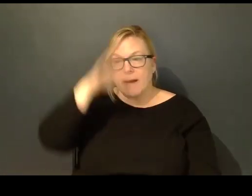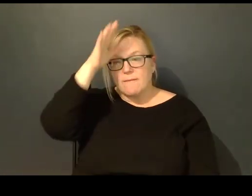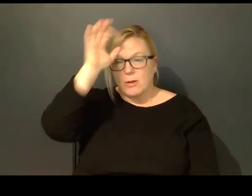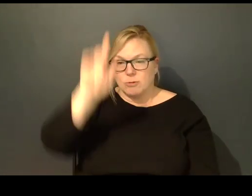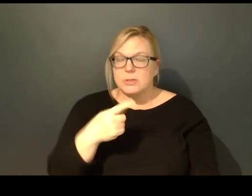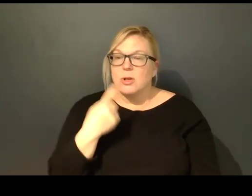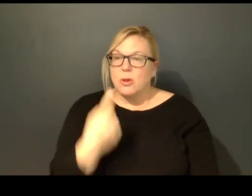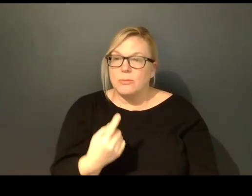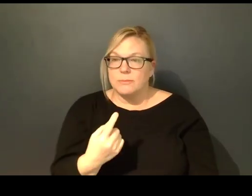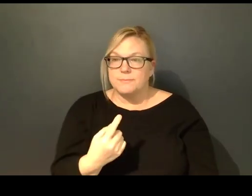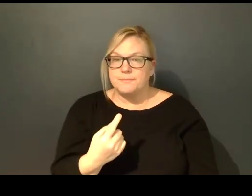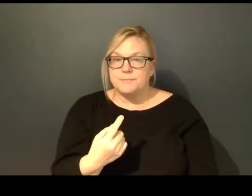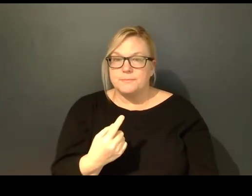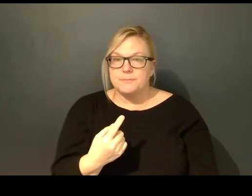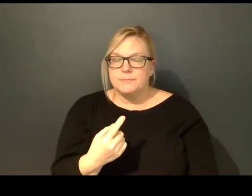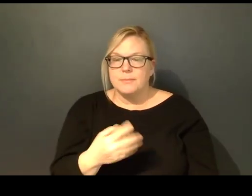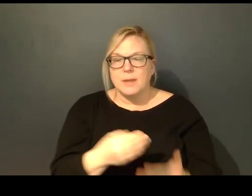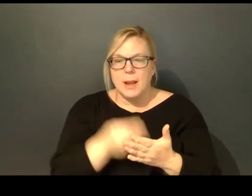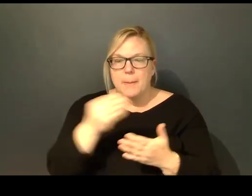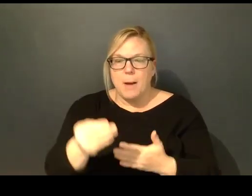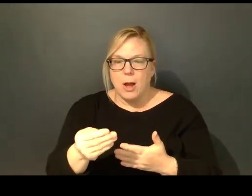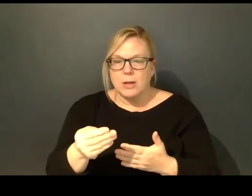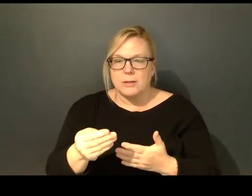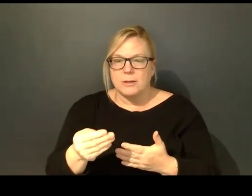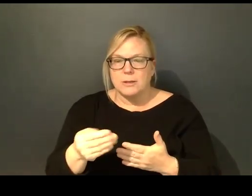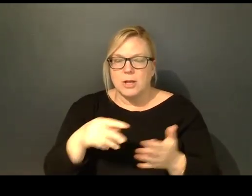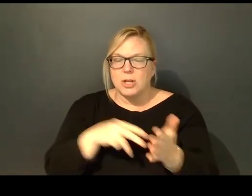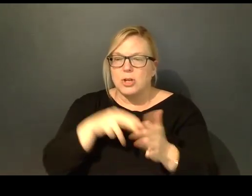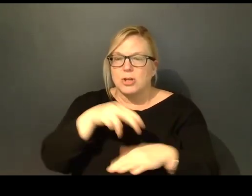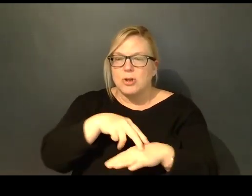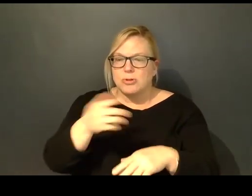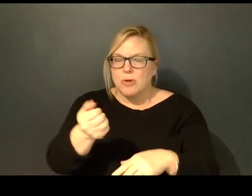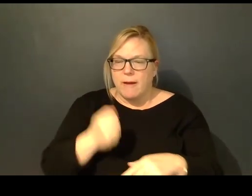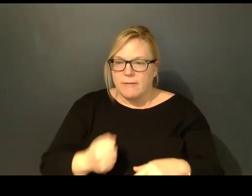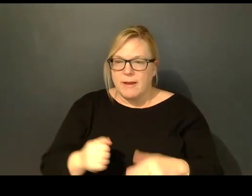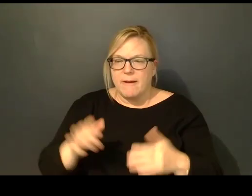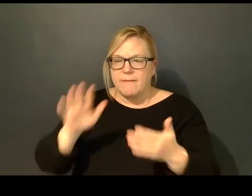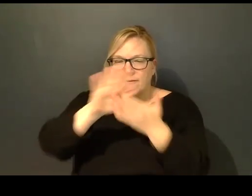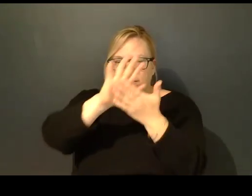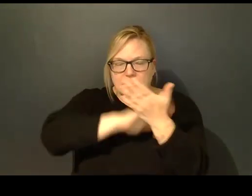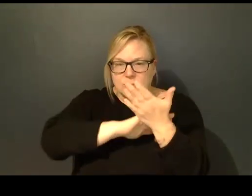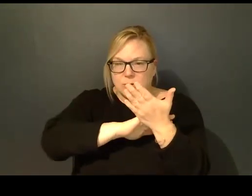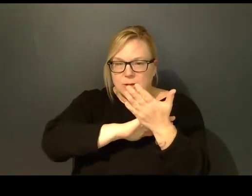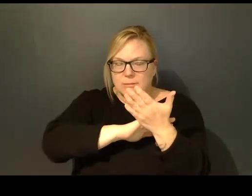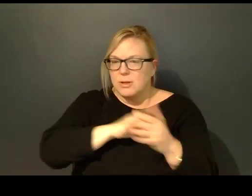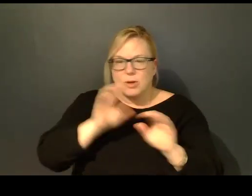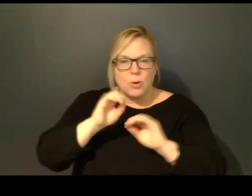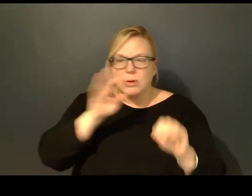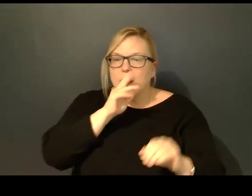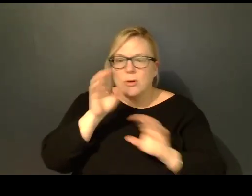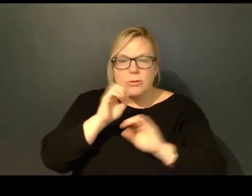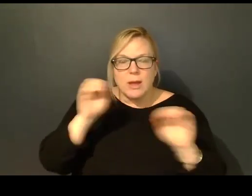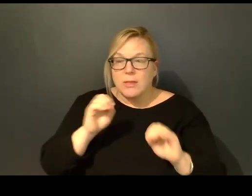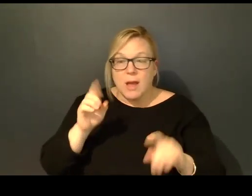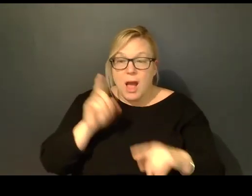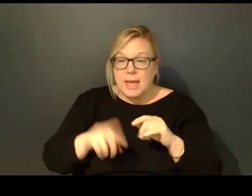a toaster oven, flat screen. No talking, no nothing. I can't use it if I'm visiting my parents. Okay,